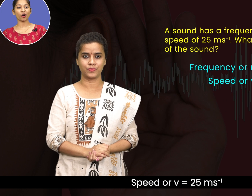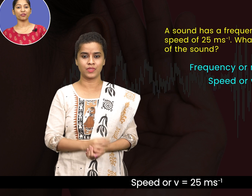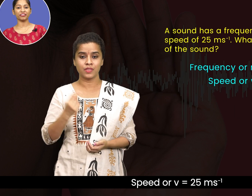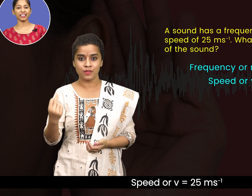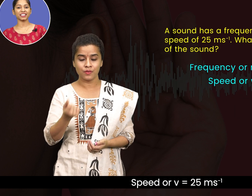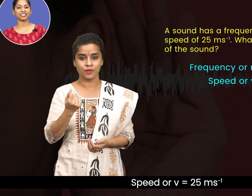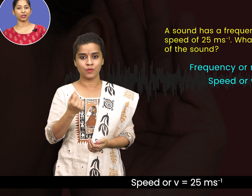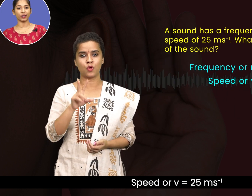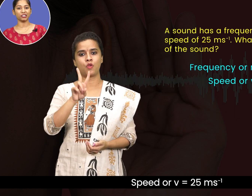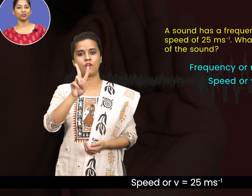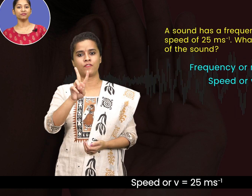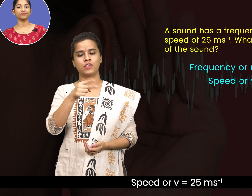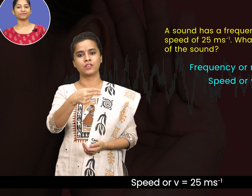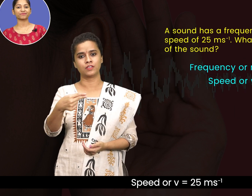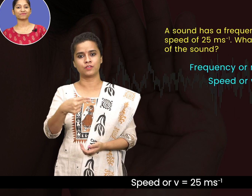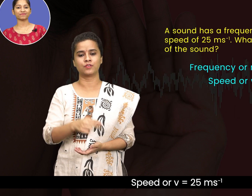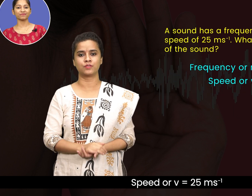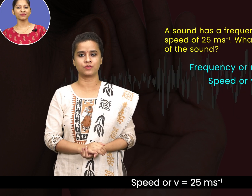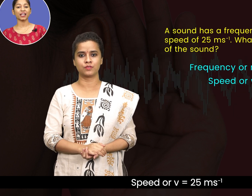speed or V is equal to